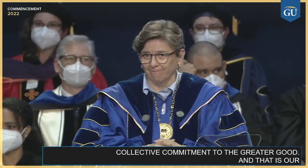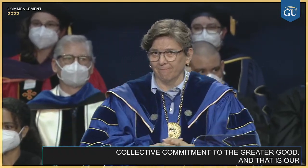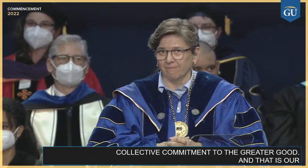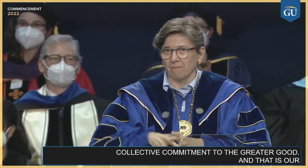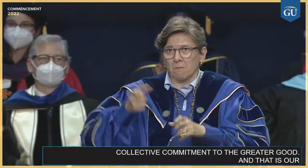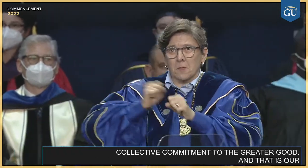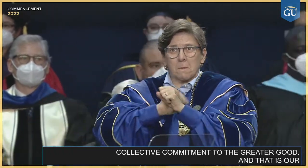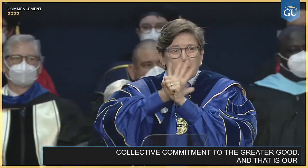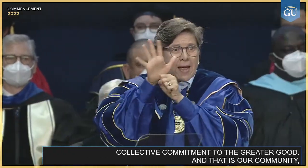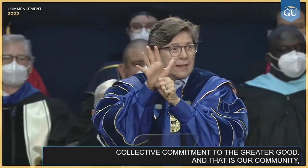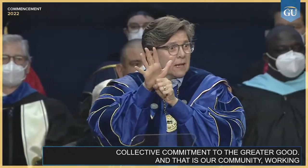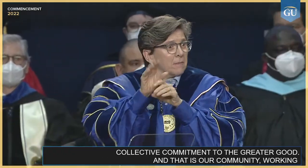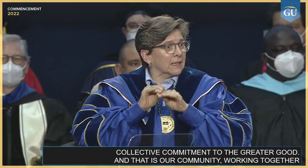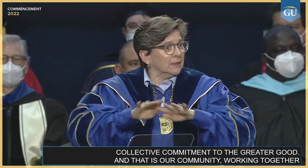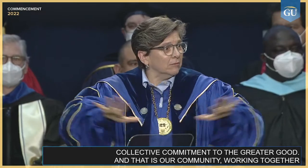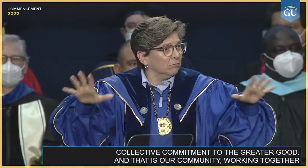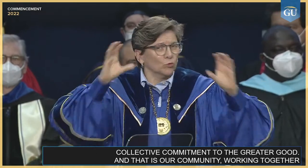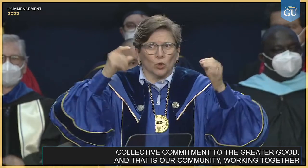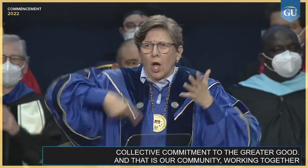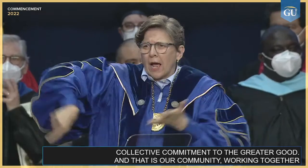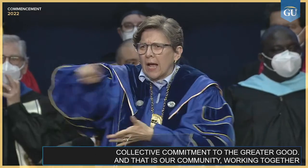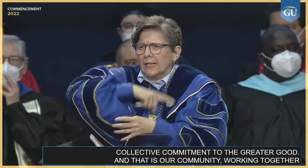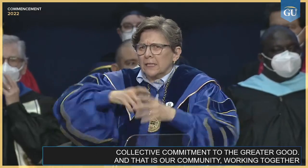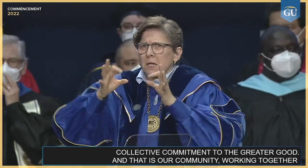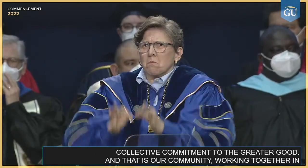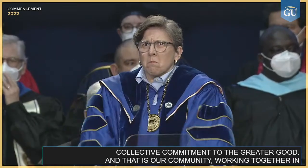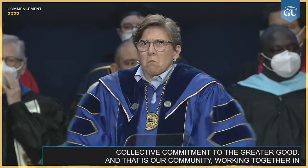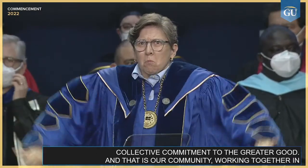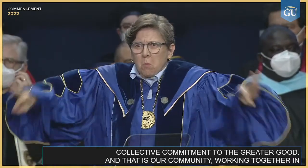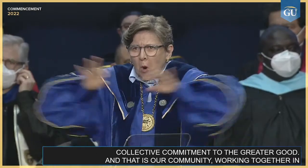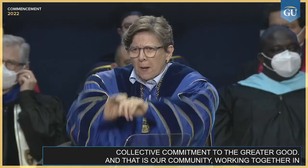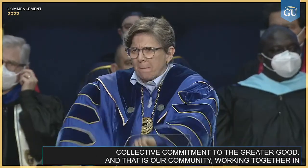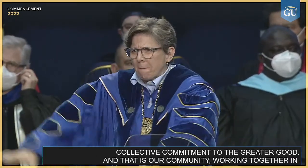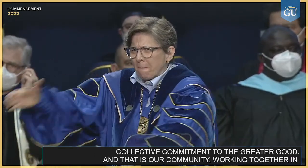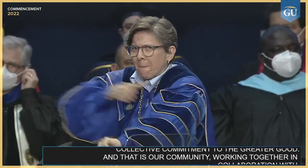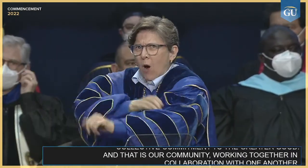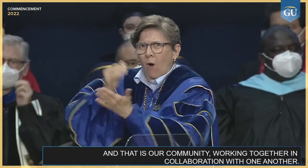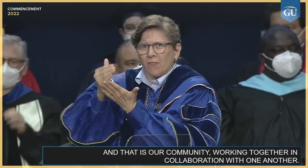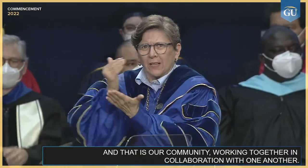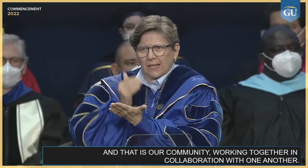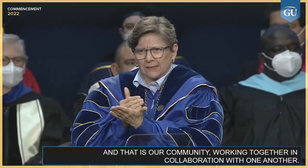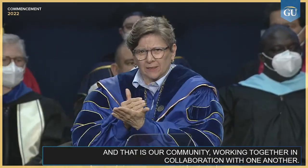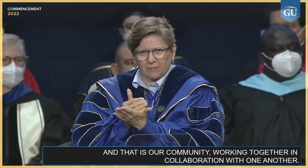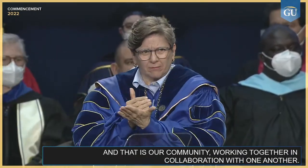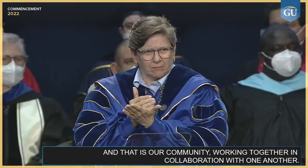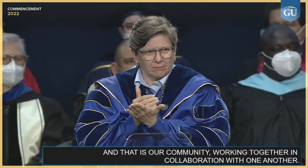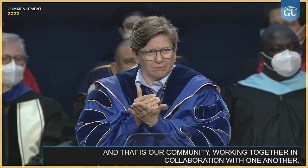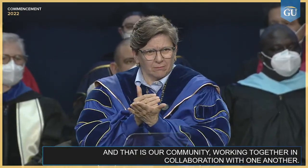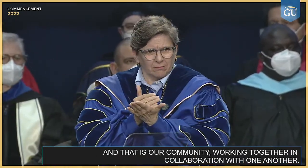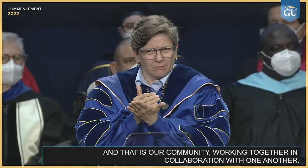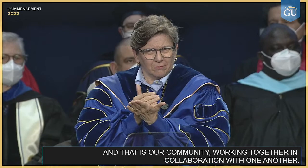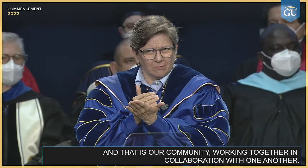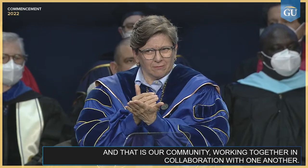with one another. The pandemic taught us a very important and powerful lesson.